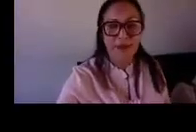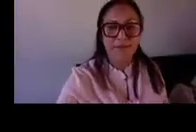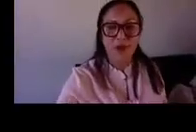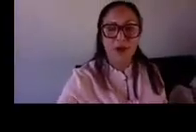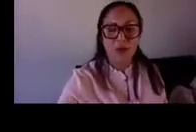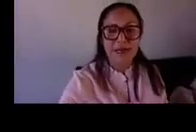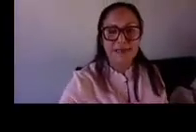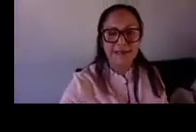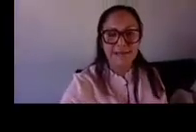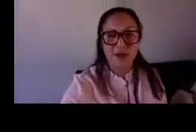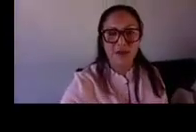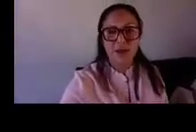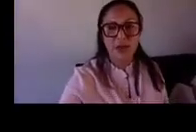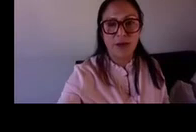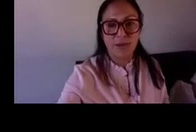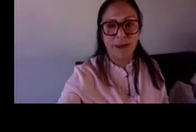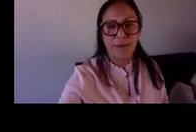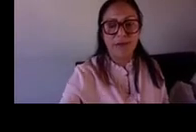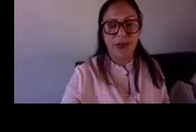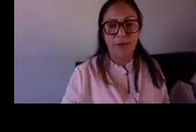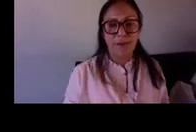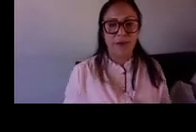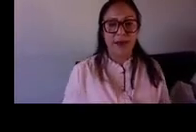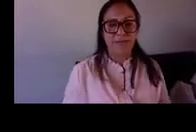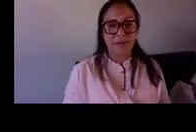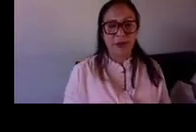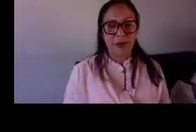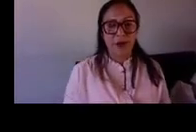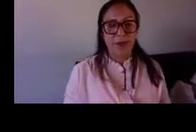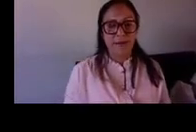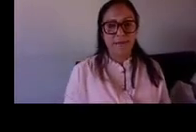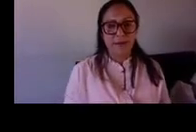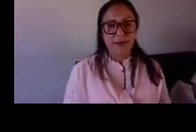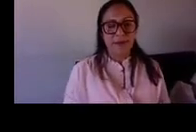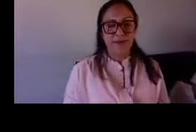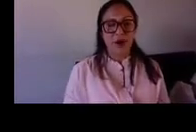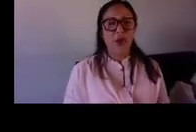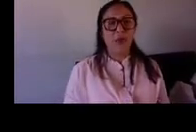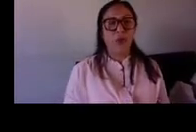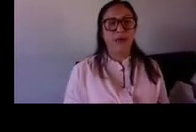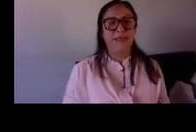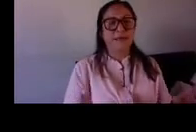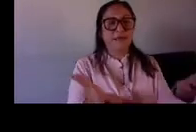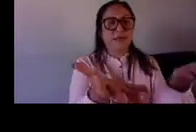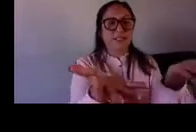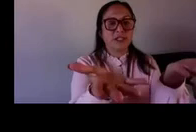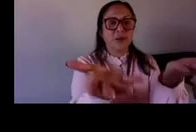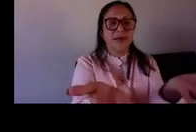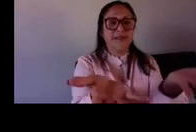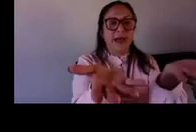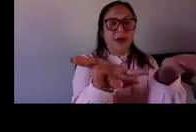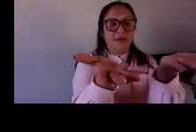copy, but if you want to write down some notes so that you can remember, that would be great. Okay, let's start with want. So it's